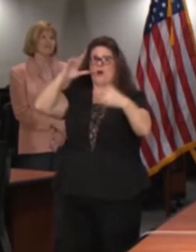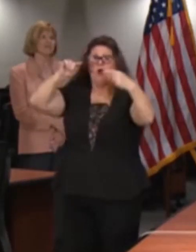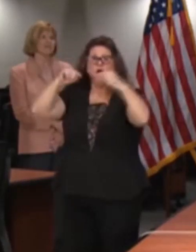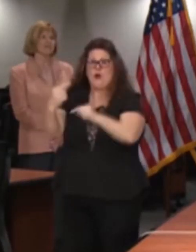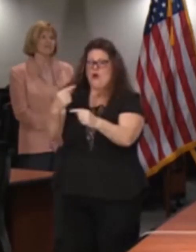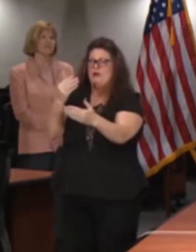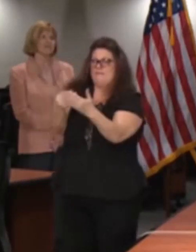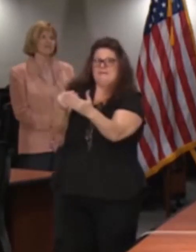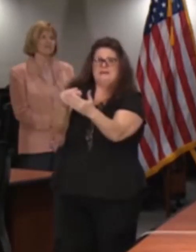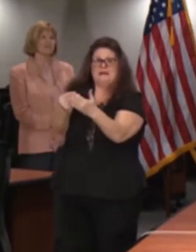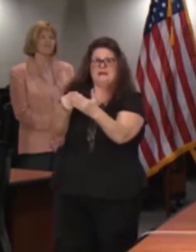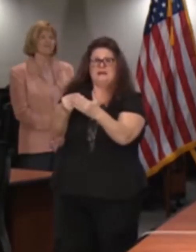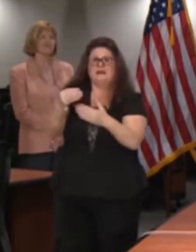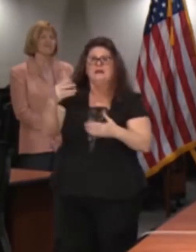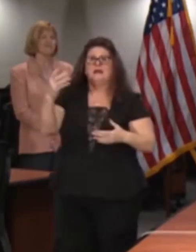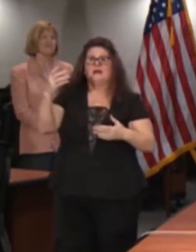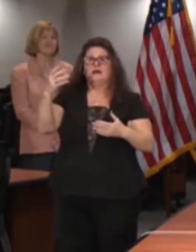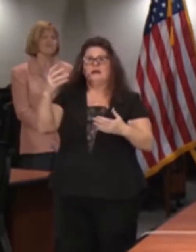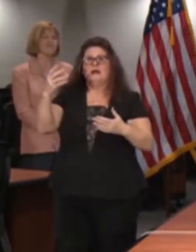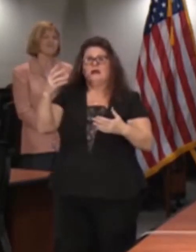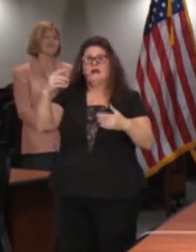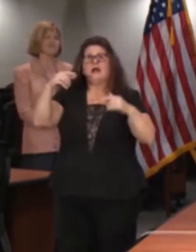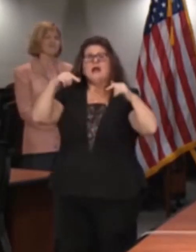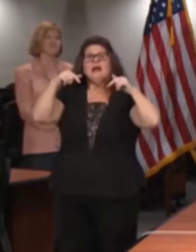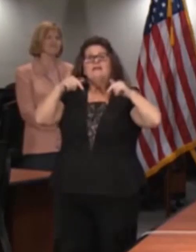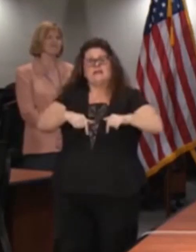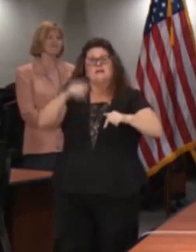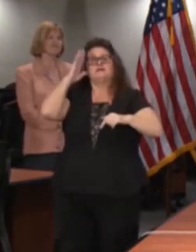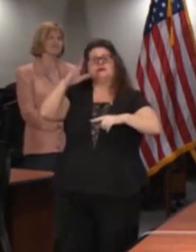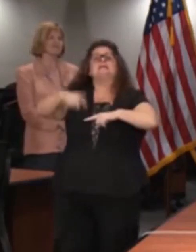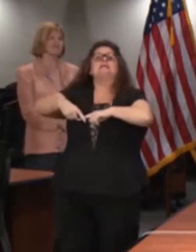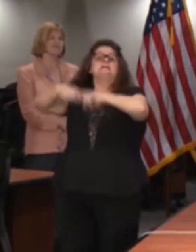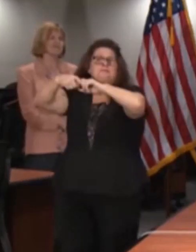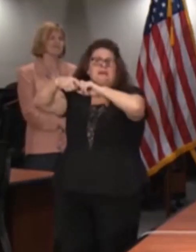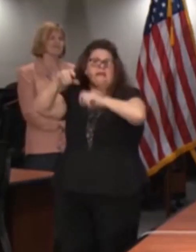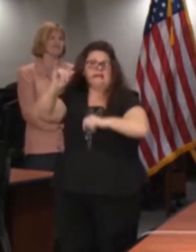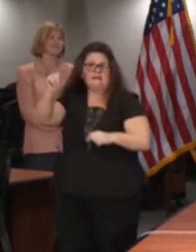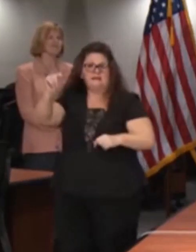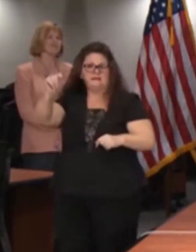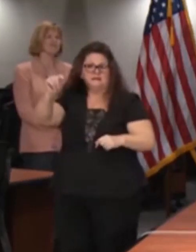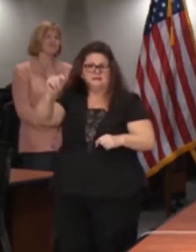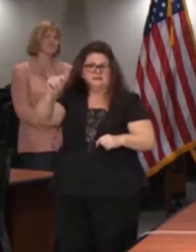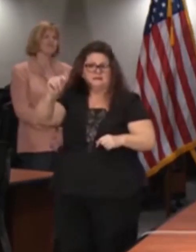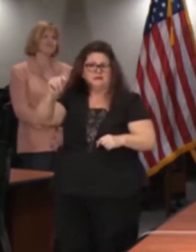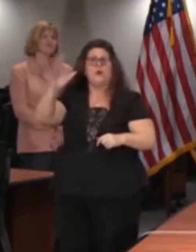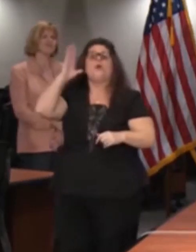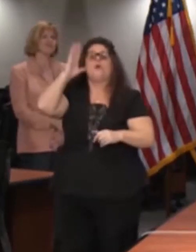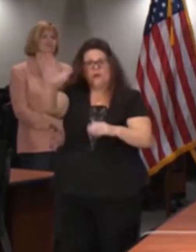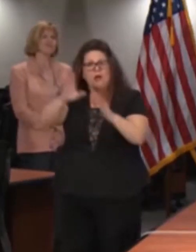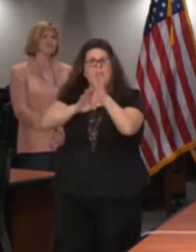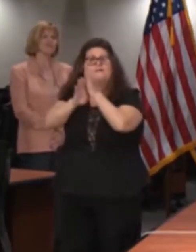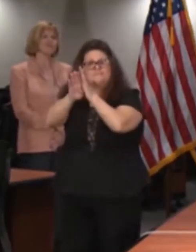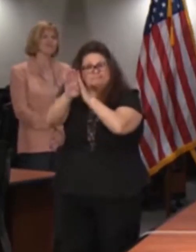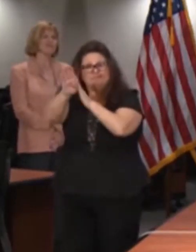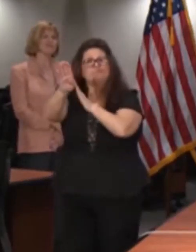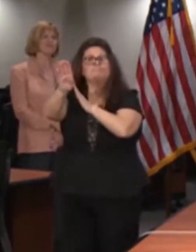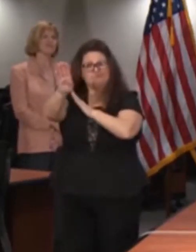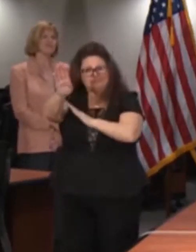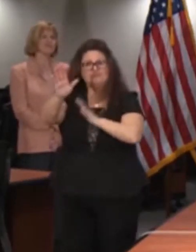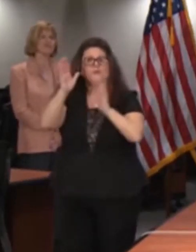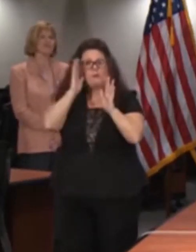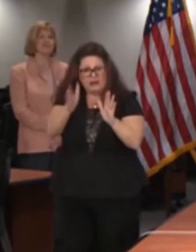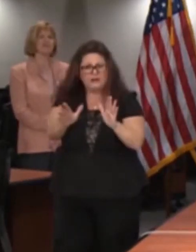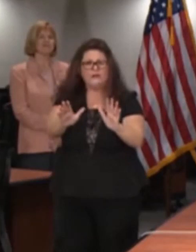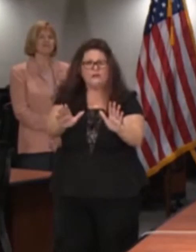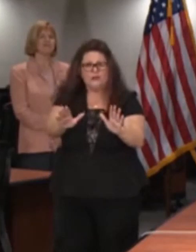a suspension of that thriving, but we're going to get through it, and the way we'll do it is by following the rules, having